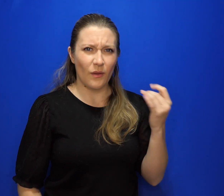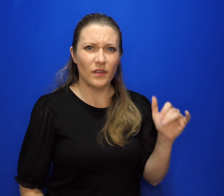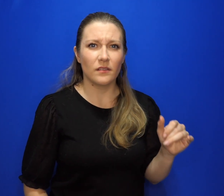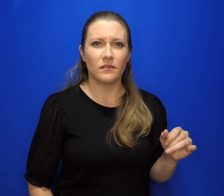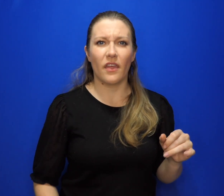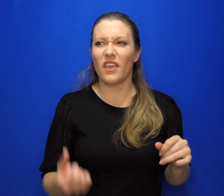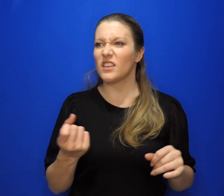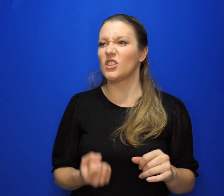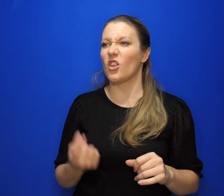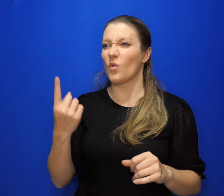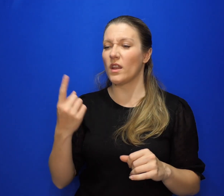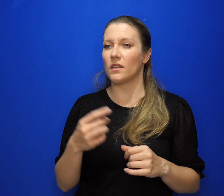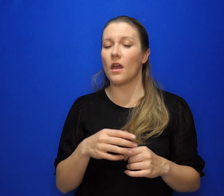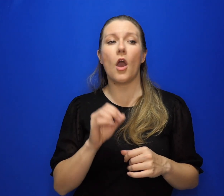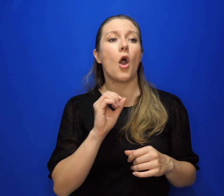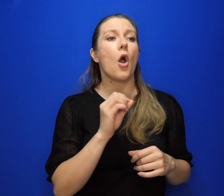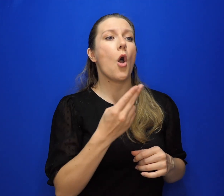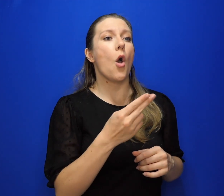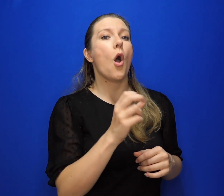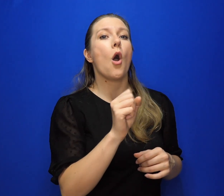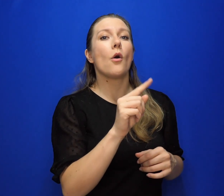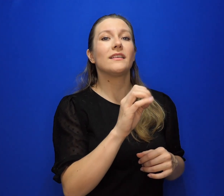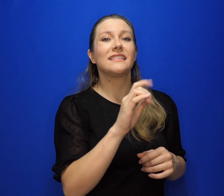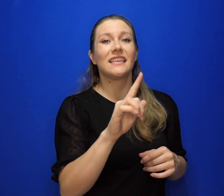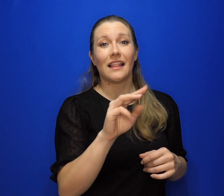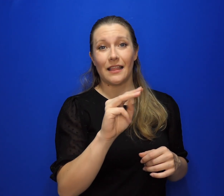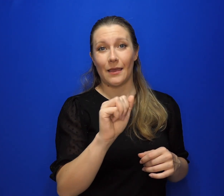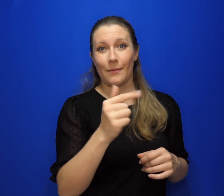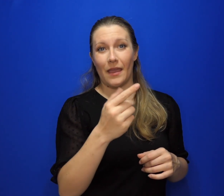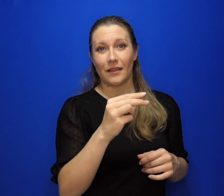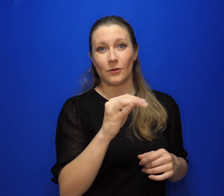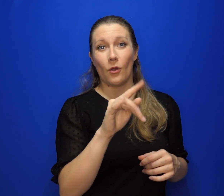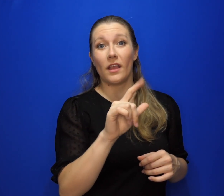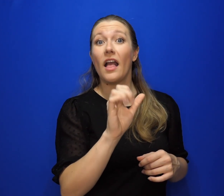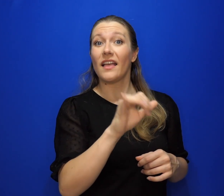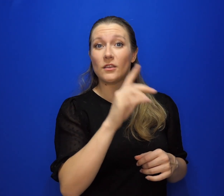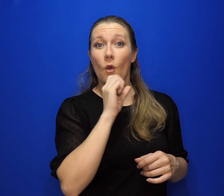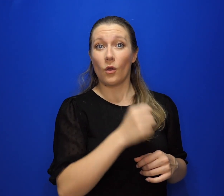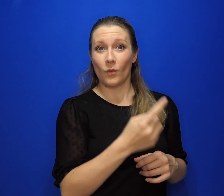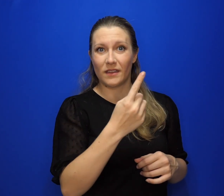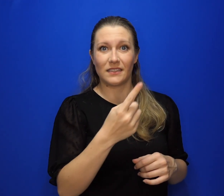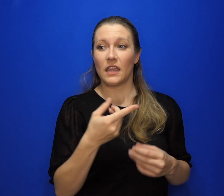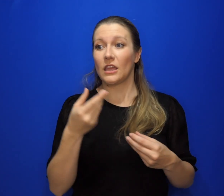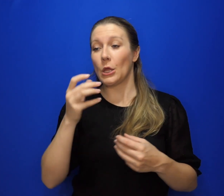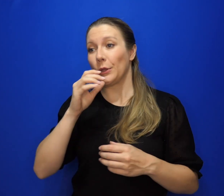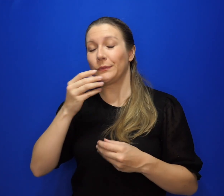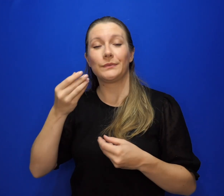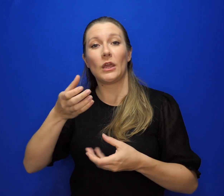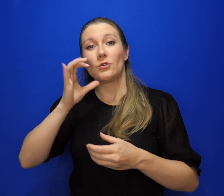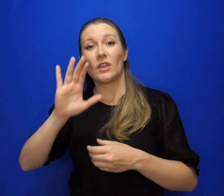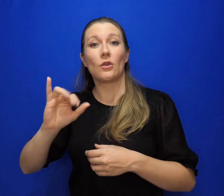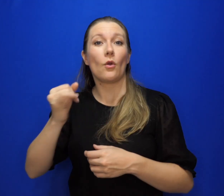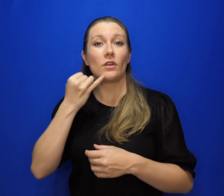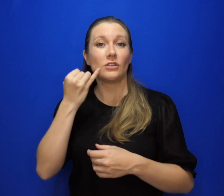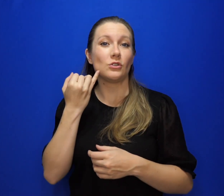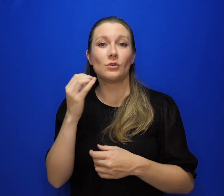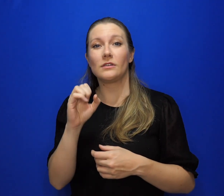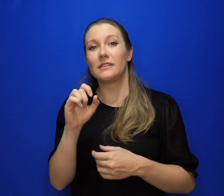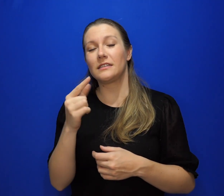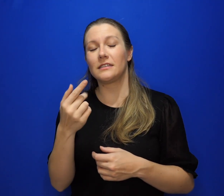Steel Magnolias. Steel Magnolias. God, that's an old one. Drink Your Juice, gosh. Shelby. Remember that one? Yes. That one, by the way, my wife's favorite movie till Arden got type